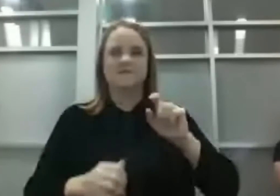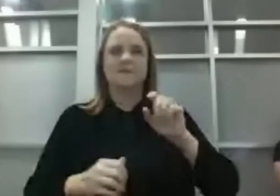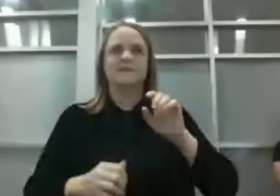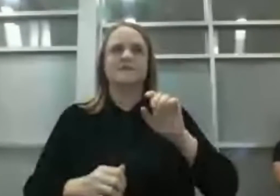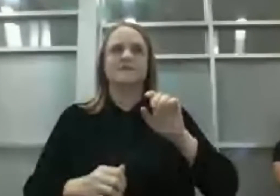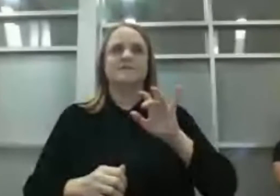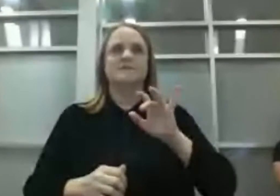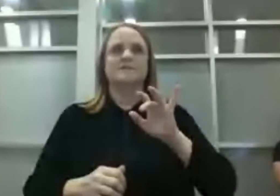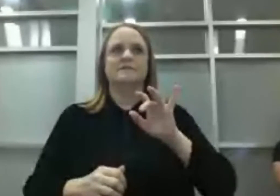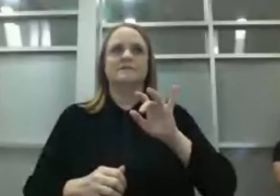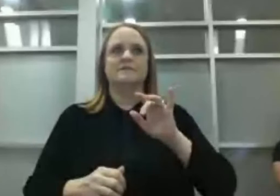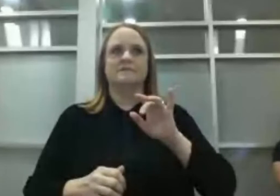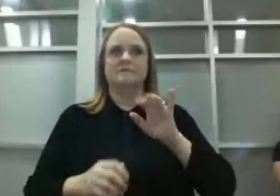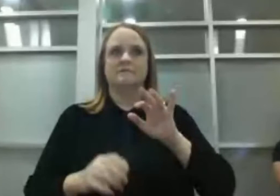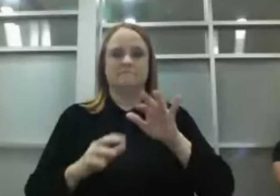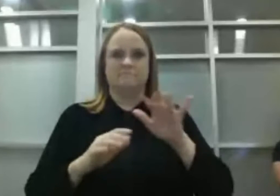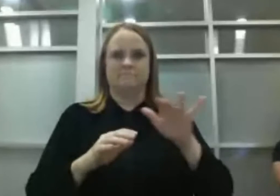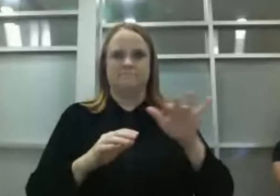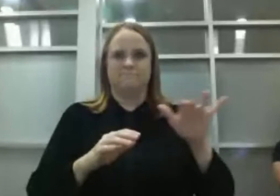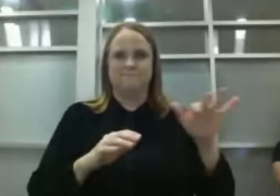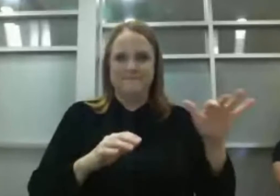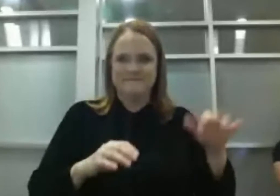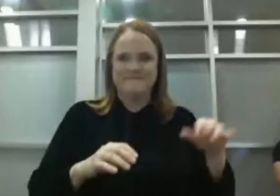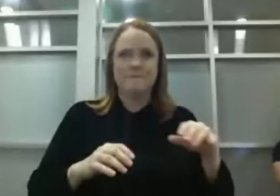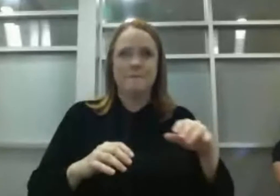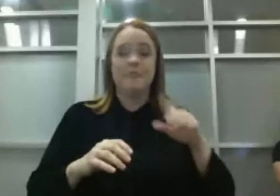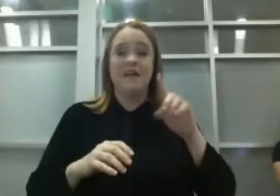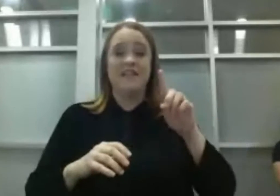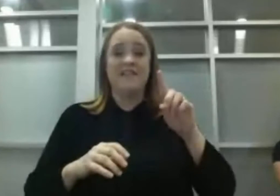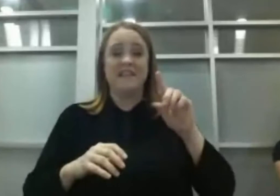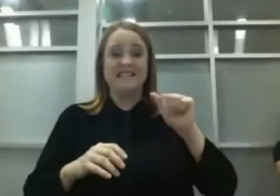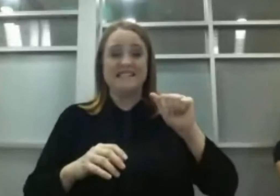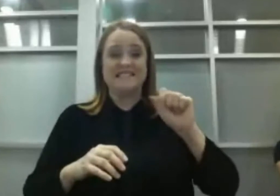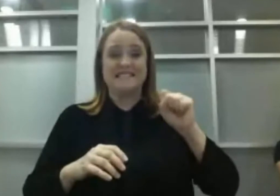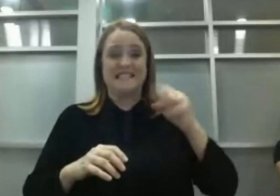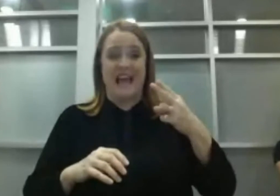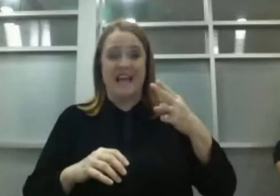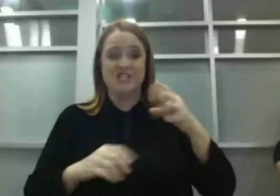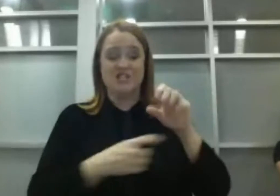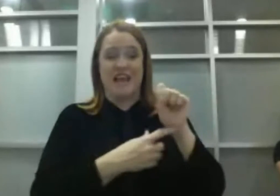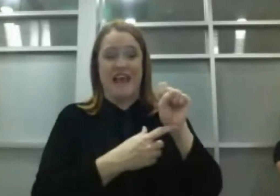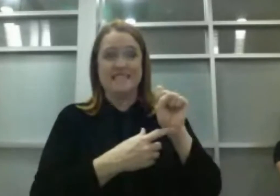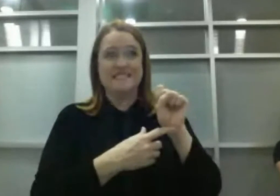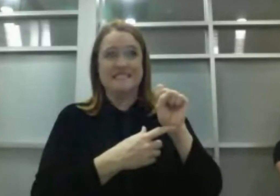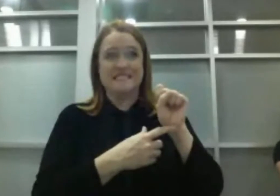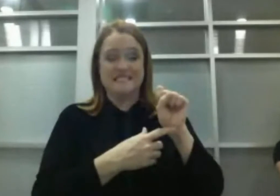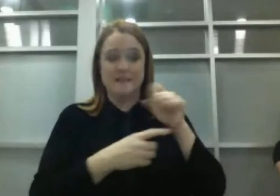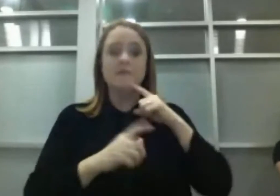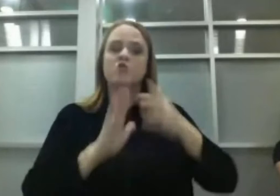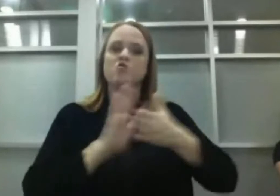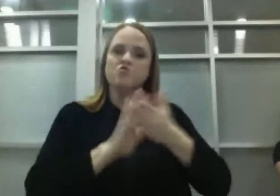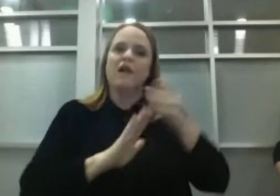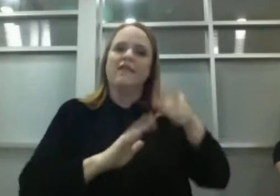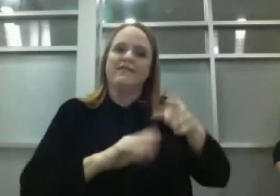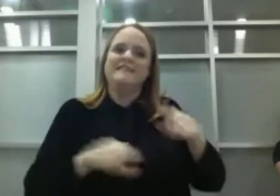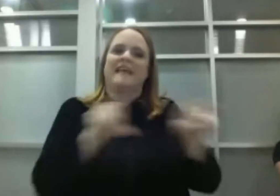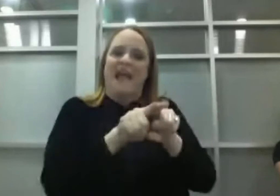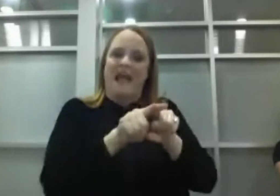mix, and the dash S is just the flag that says runs this thing as a script. So what it's actually doing is writing the console